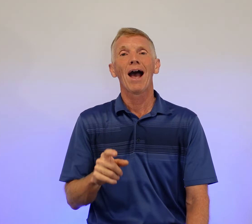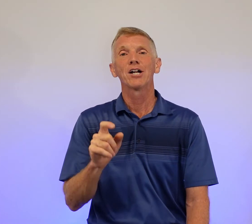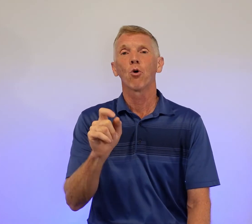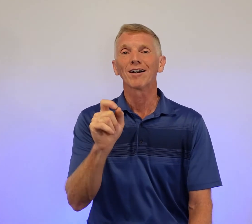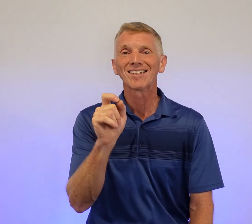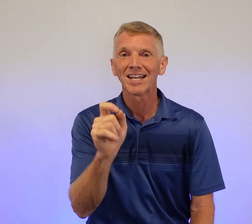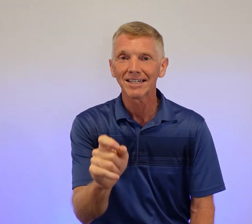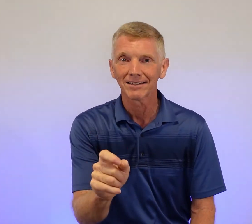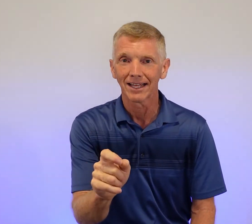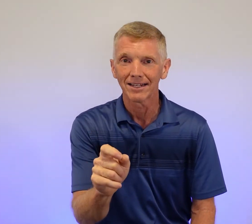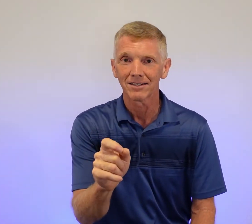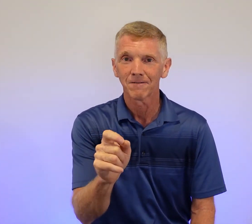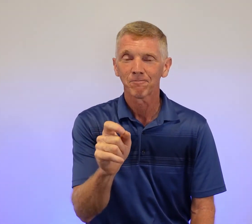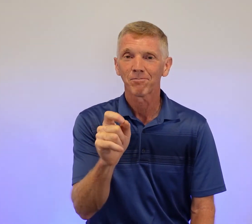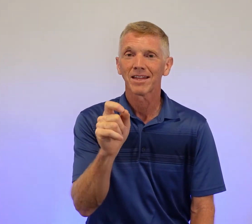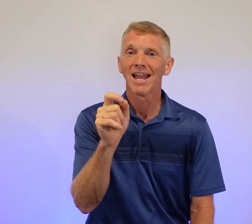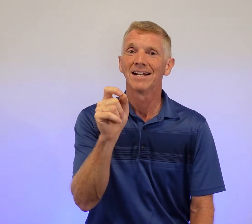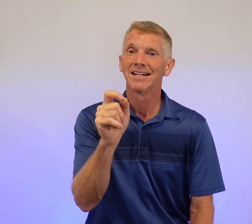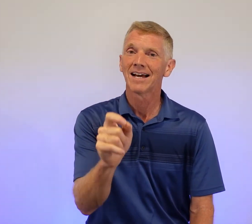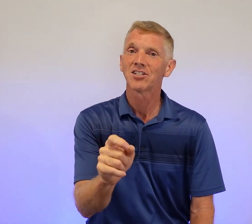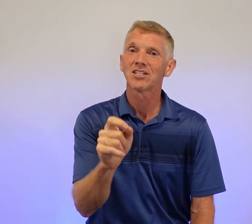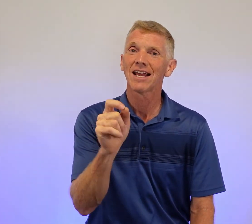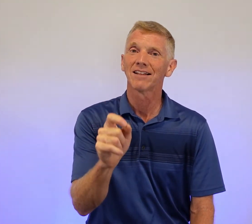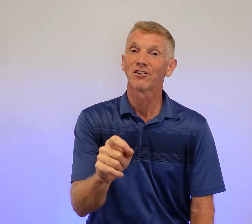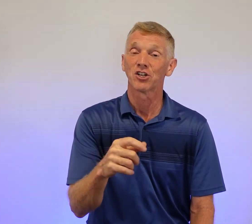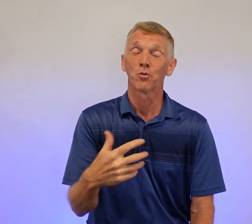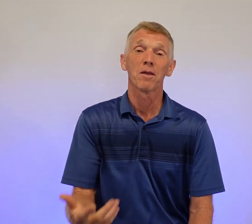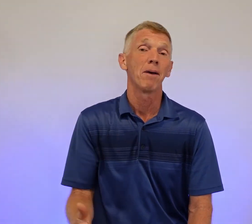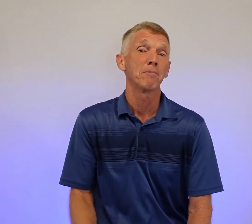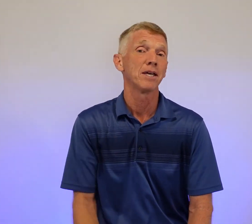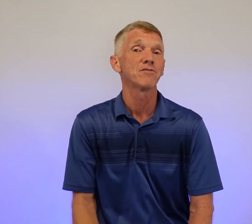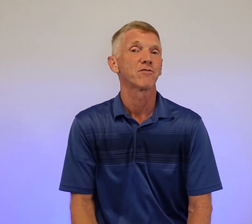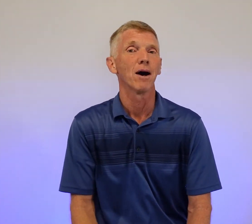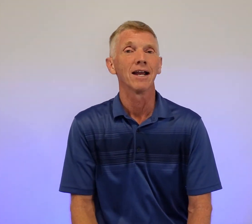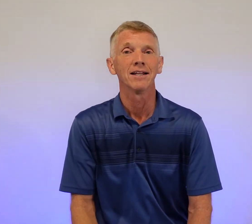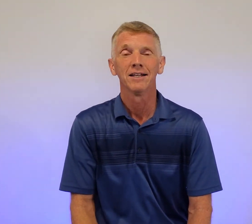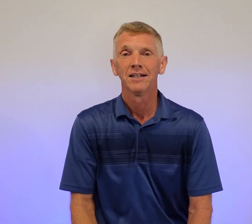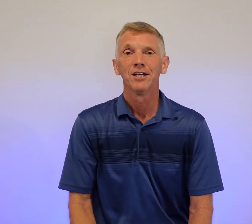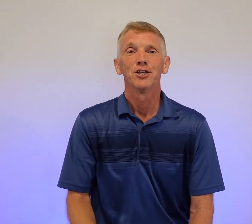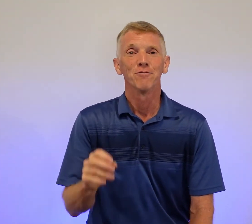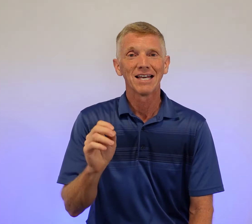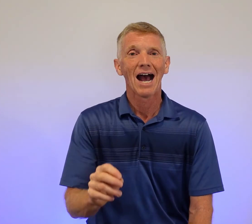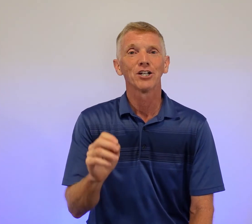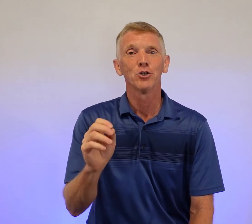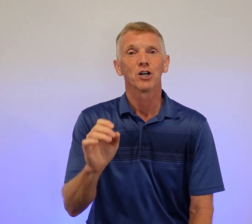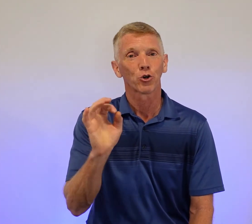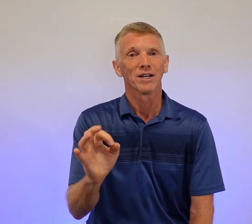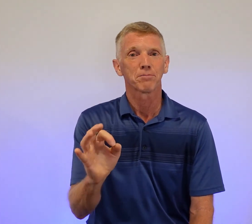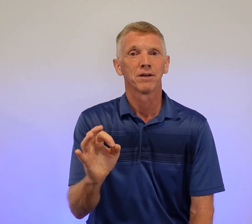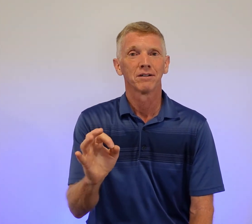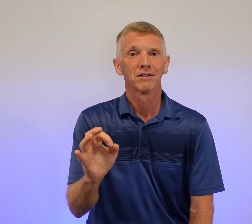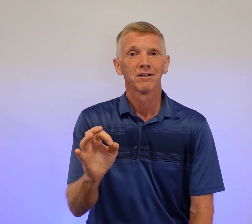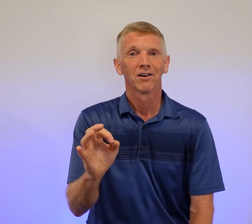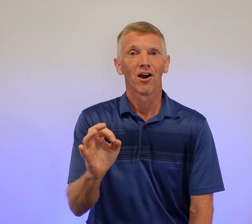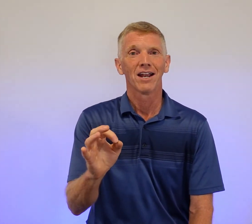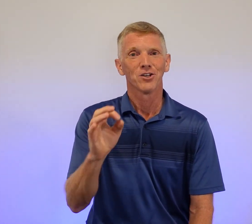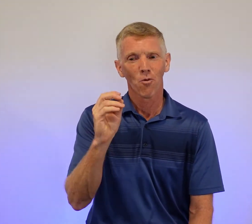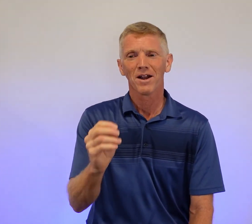to articulate and enunciate letters. It's one of the pet peeves of mine. You've got to do it crisp, all right? You want to be